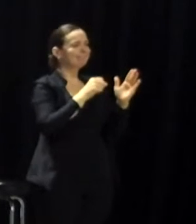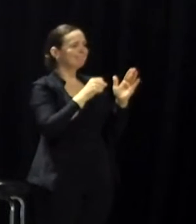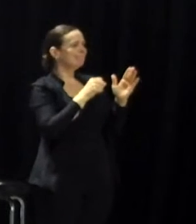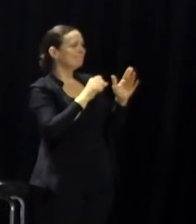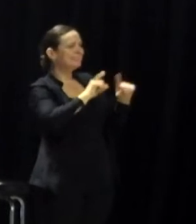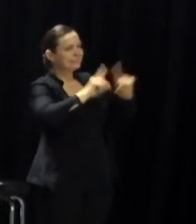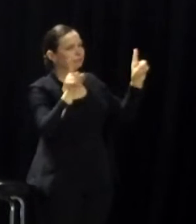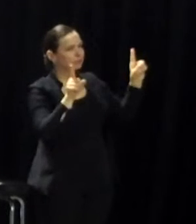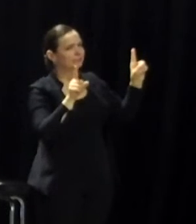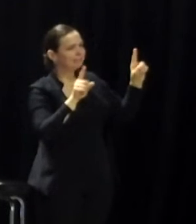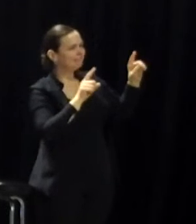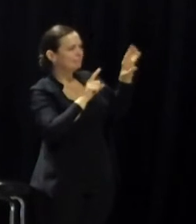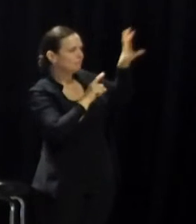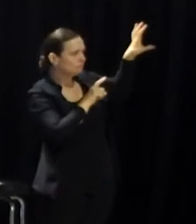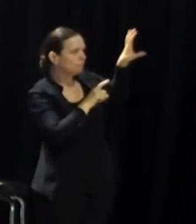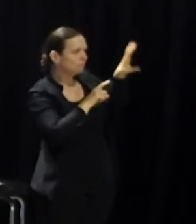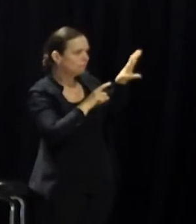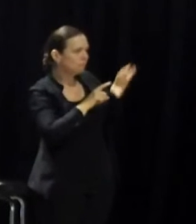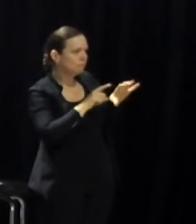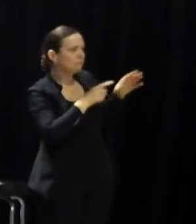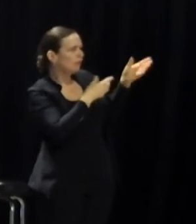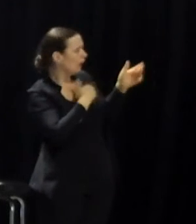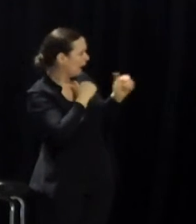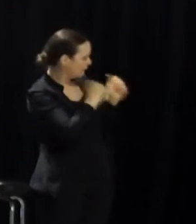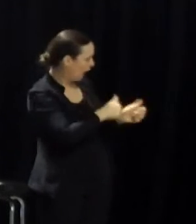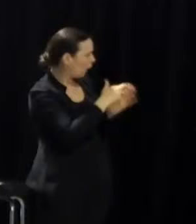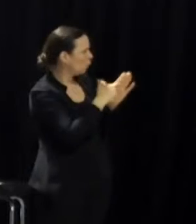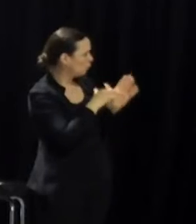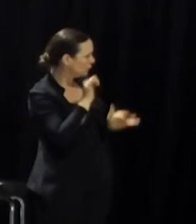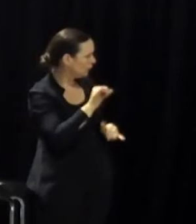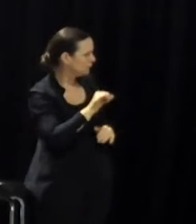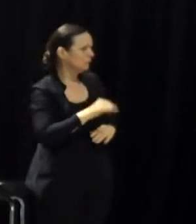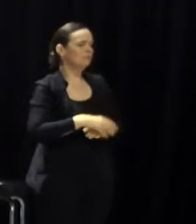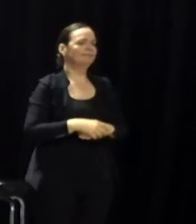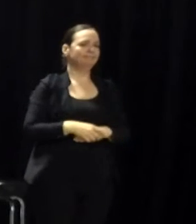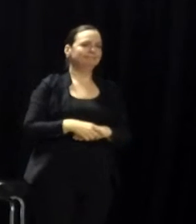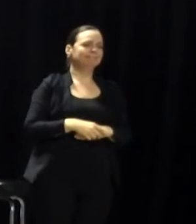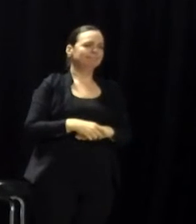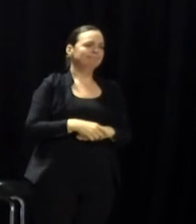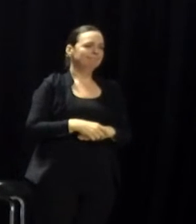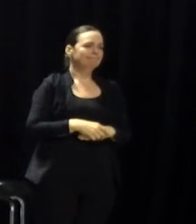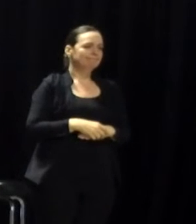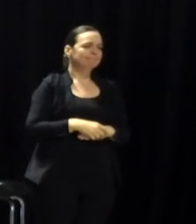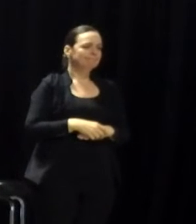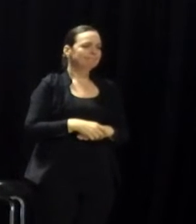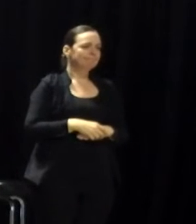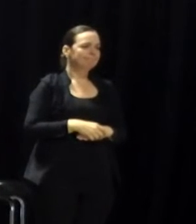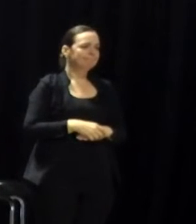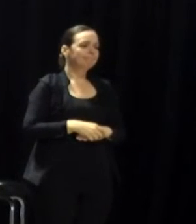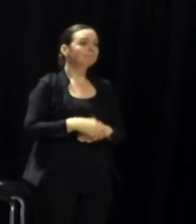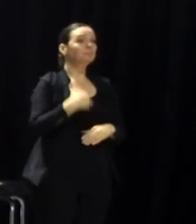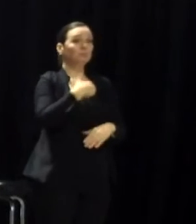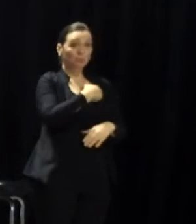we get the vaccine later this week, it will be used this week. Then we'll be asking for more next week.